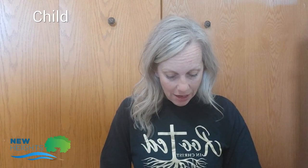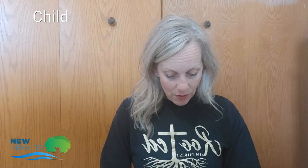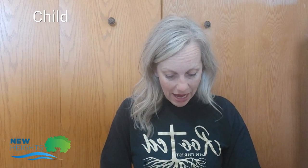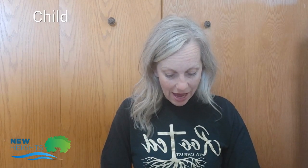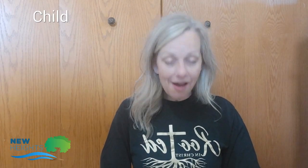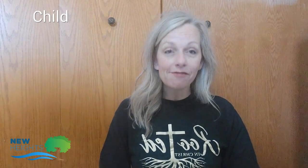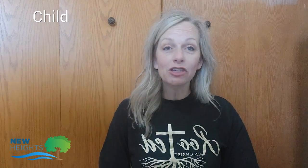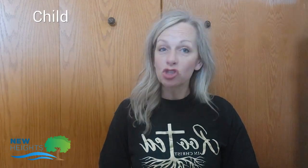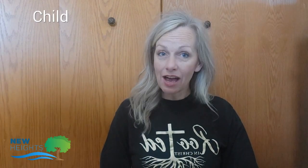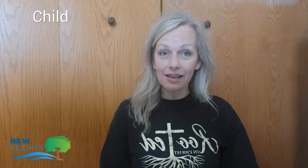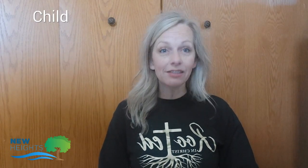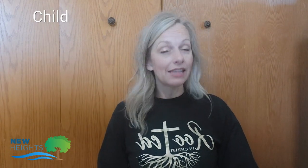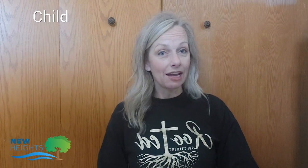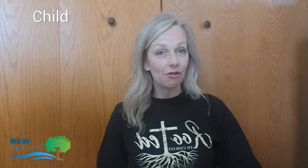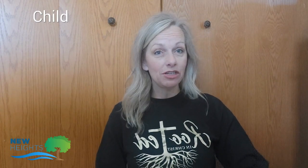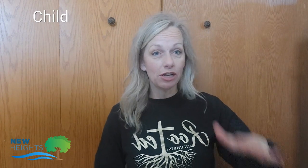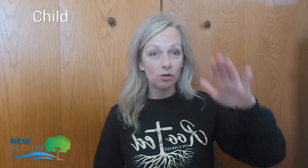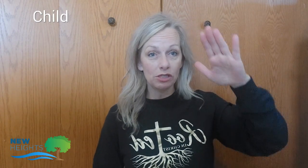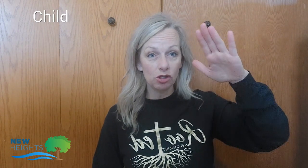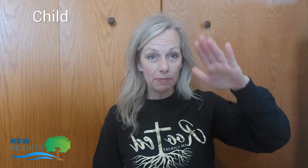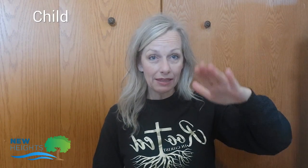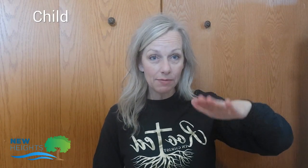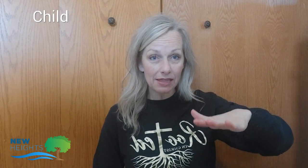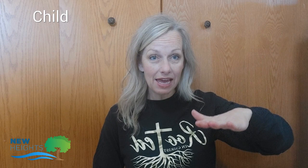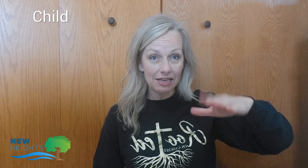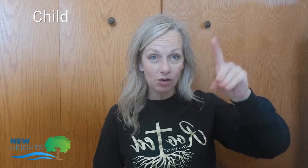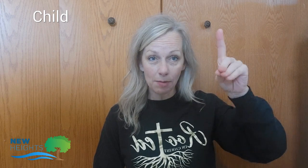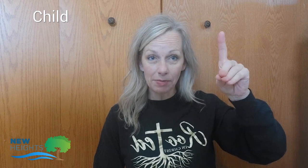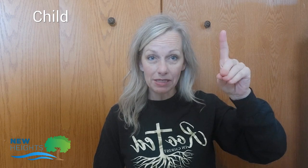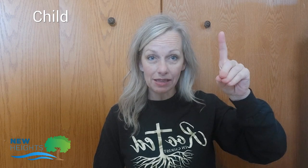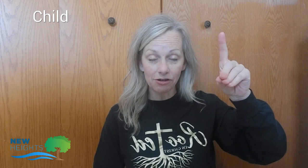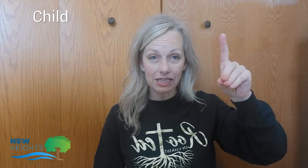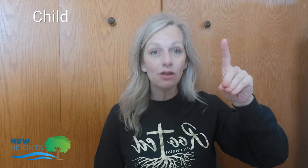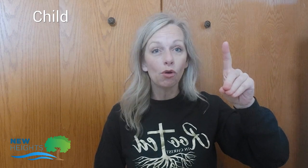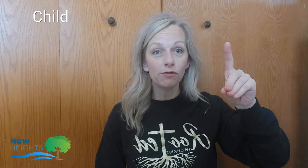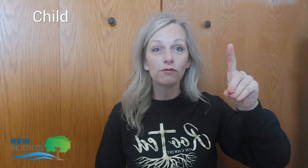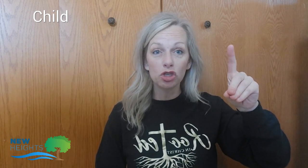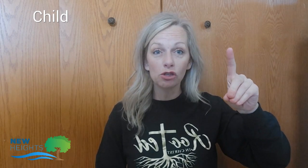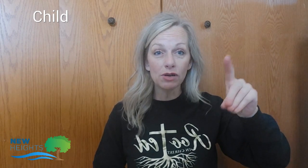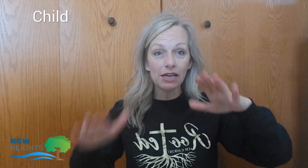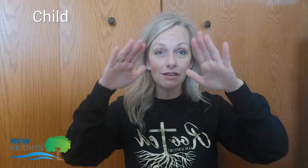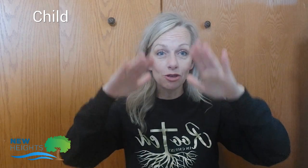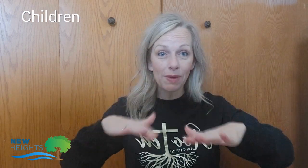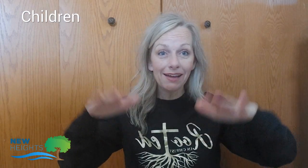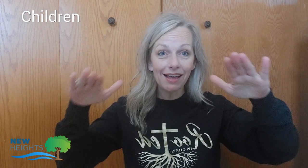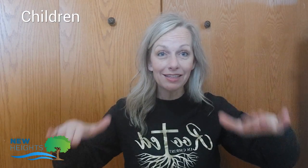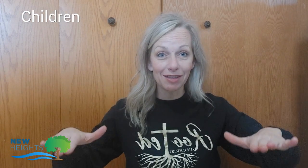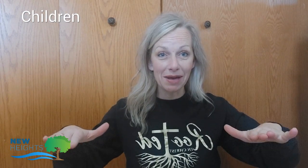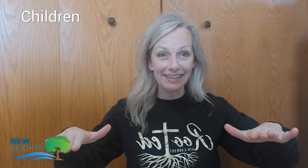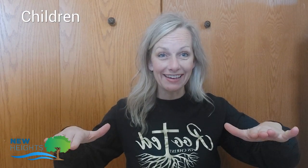Then we have child, like I already taught you, is you just pat them on the head and you come up into the letter D. Or if you have children, you pat lots of them on the head.